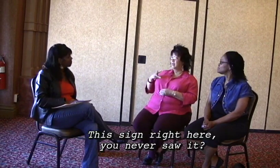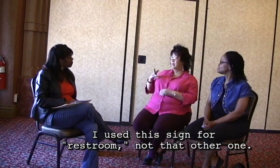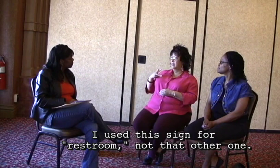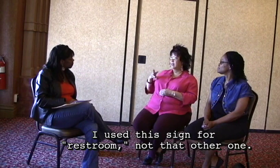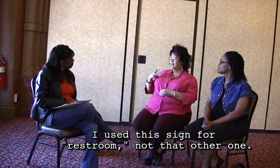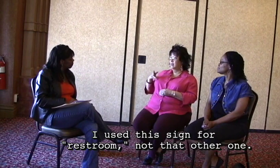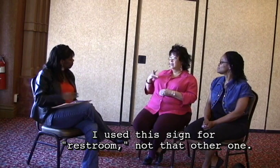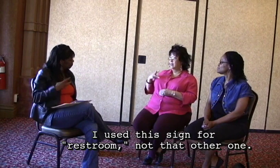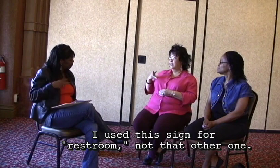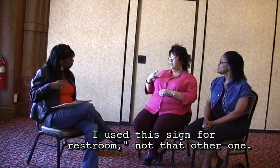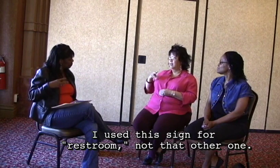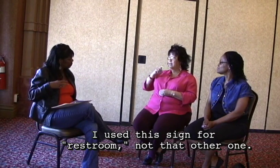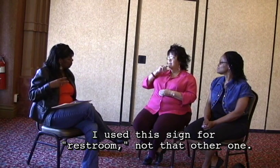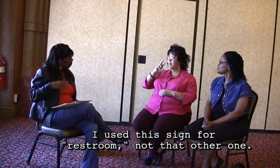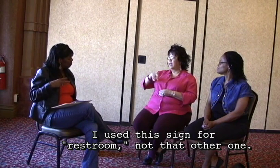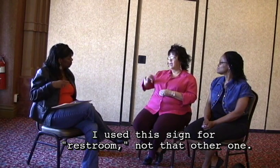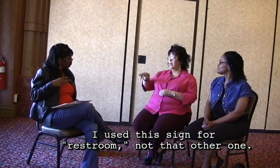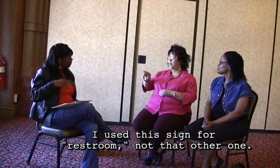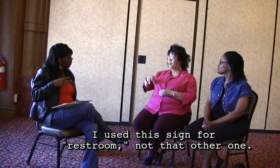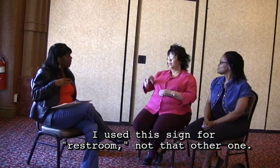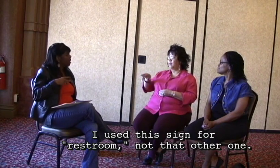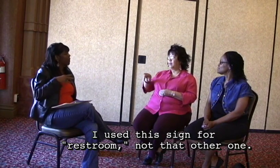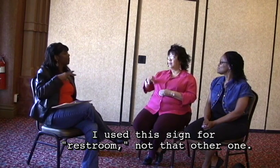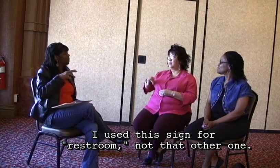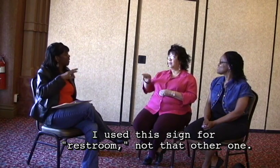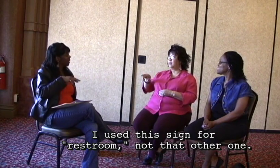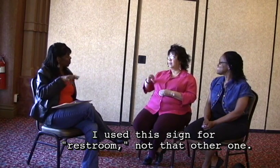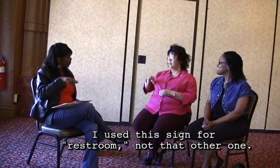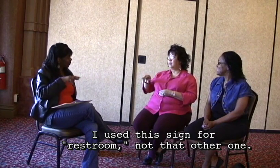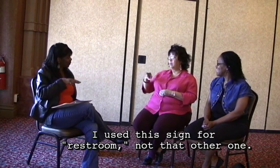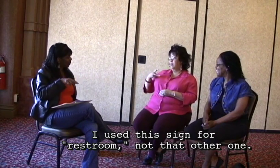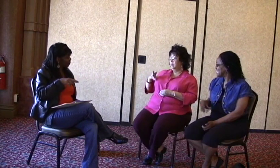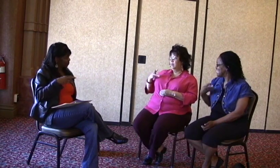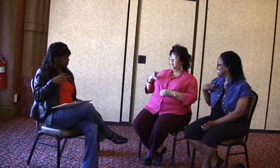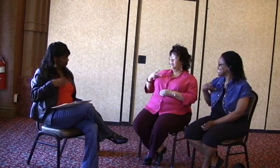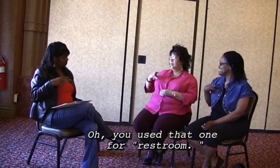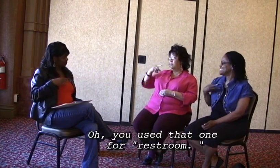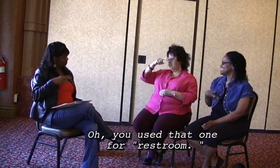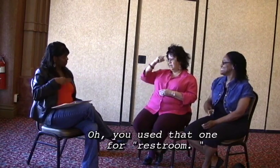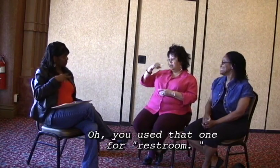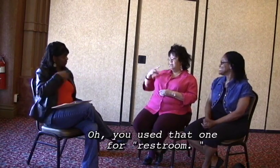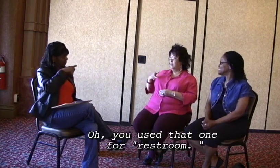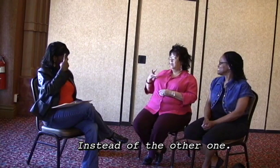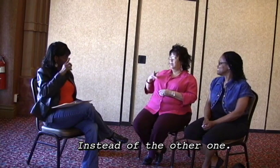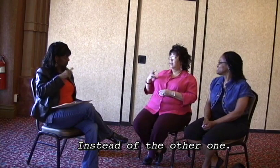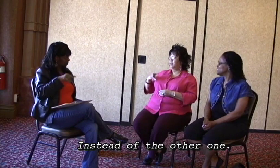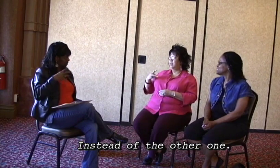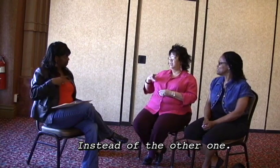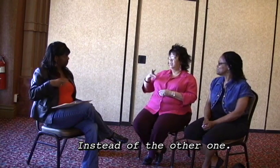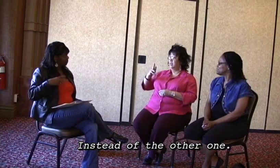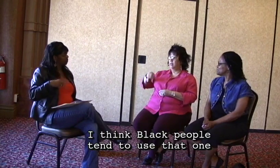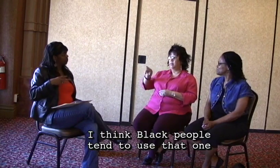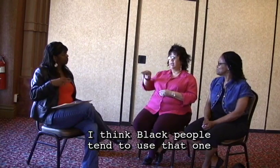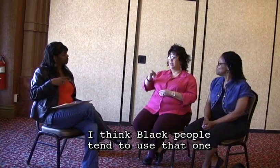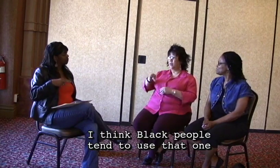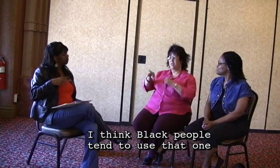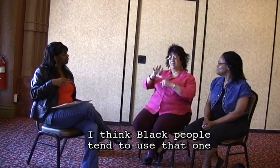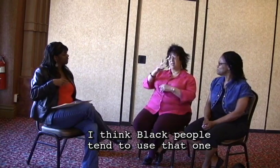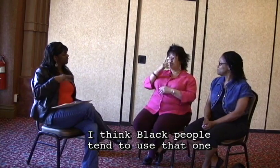I used this sign Oh, this for one. restroom, not that other one. You use that for restroom instead of the I other think black one. people And you tend say, to use that Oh,